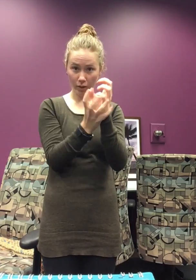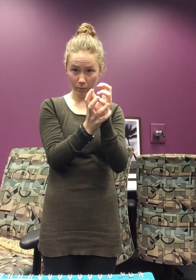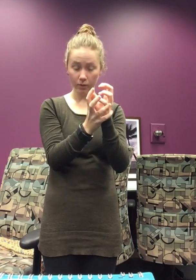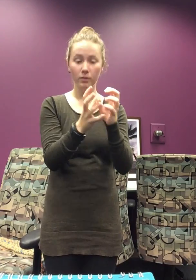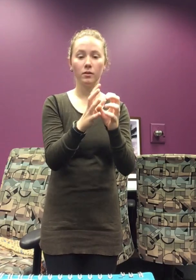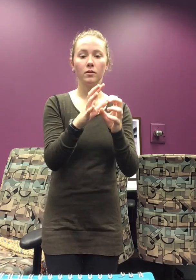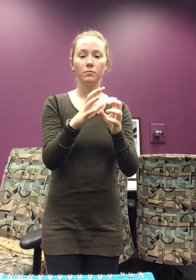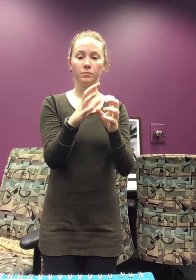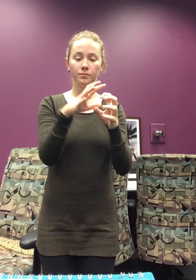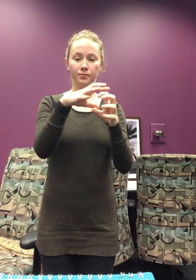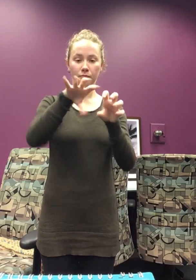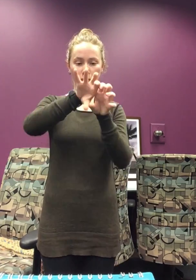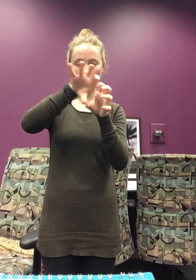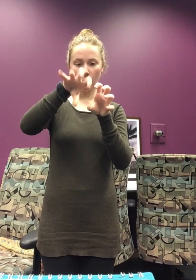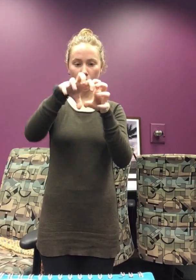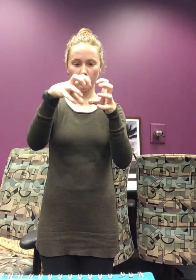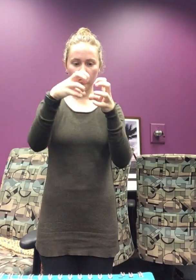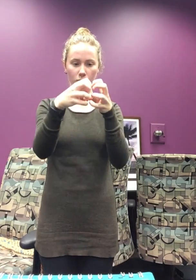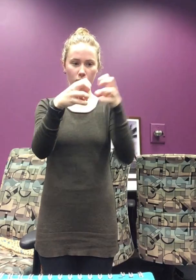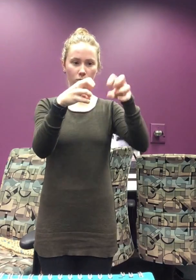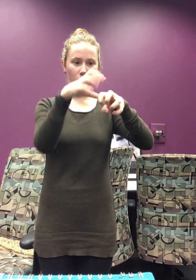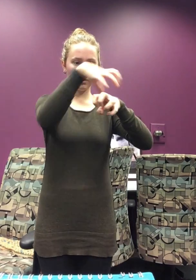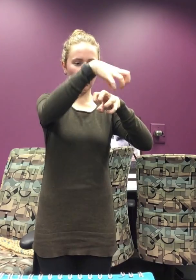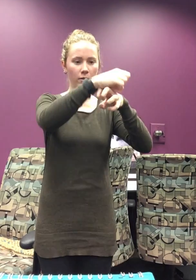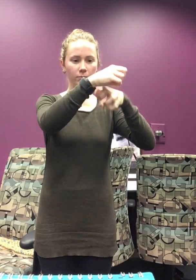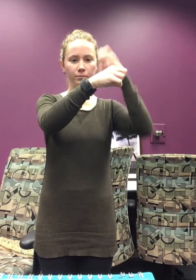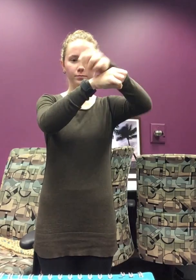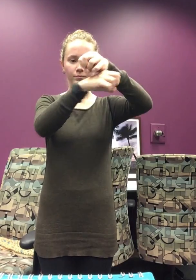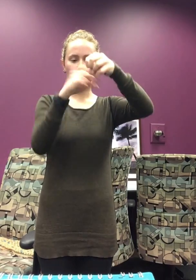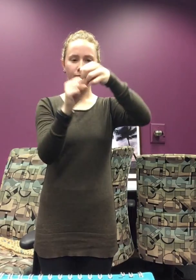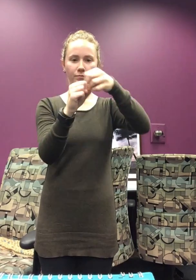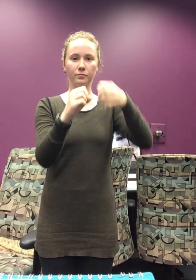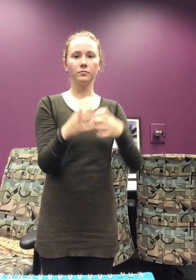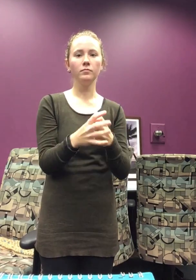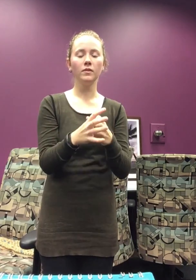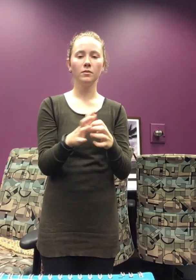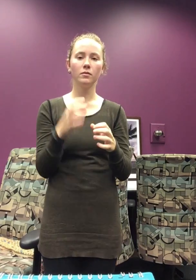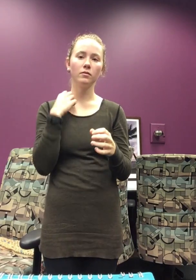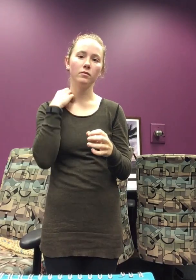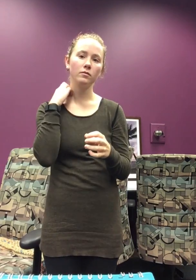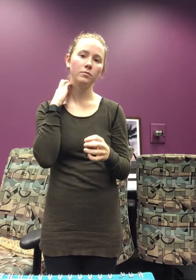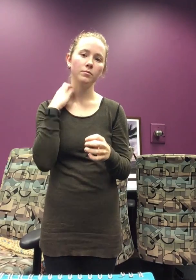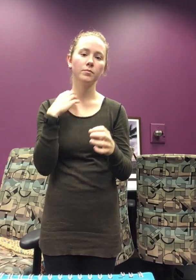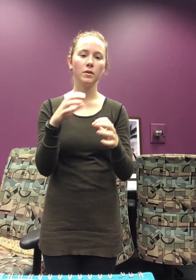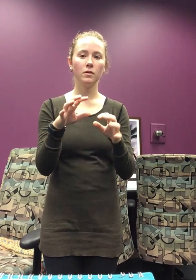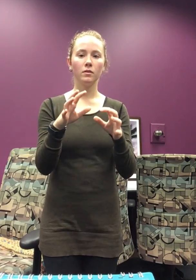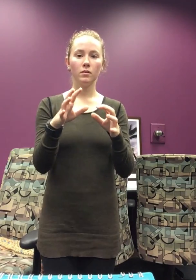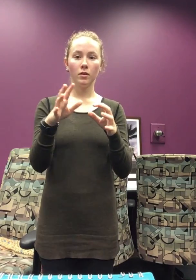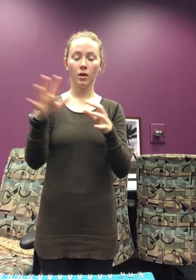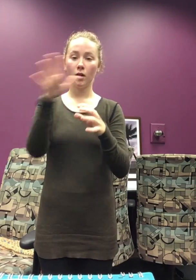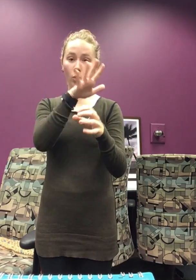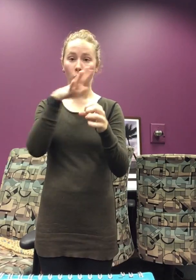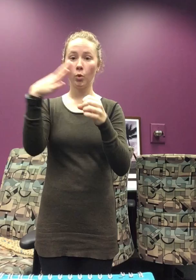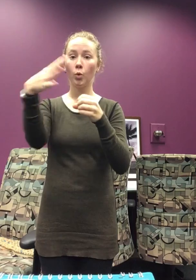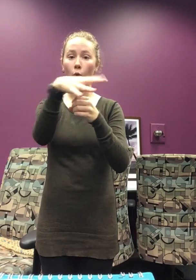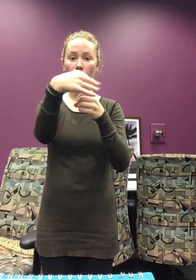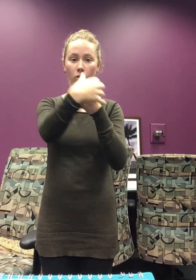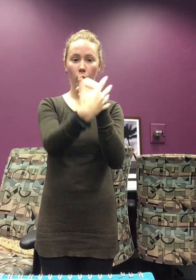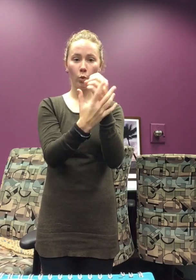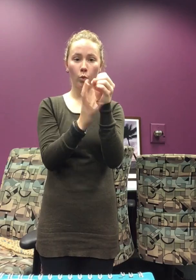walls between the tiny air sacs and the capillaries, gases can pass through them. So when we